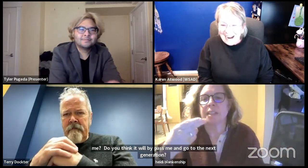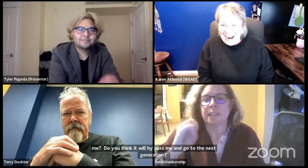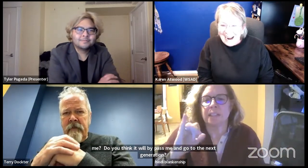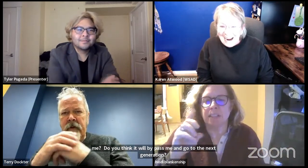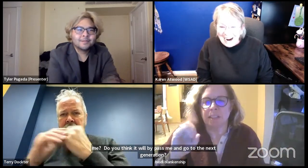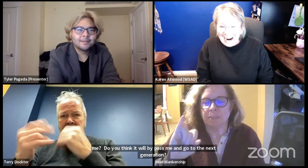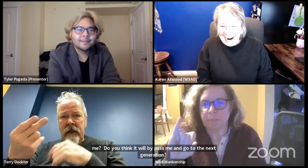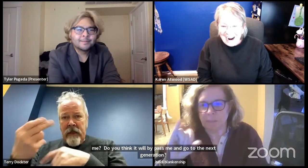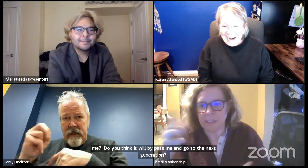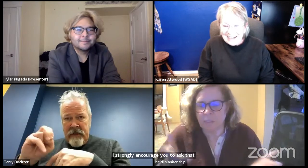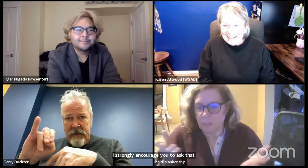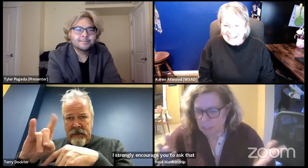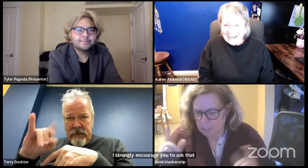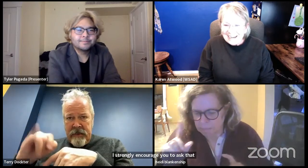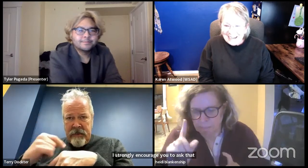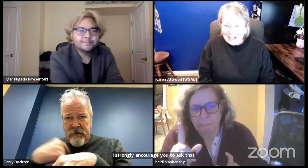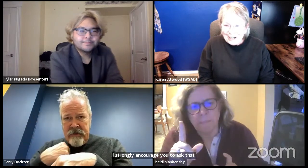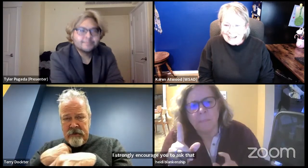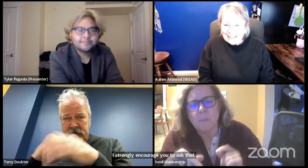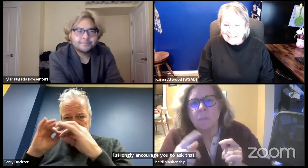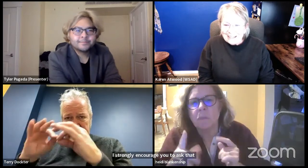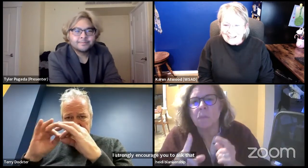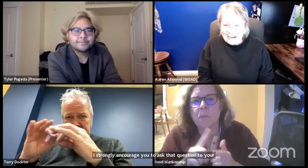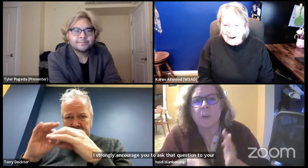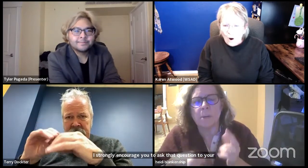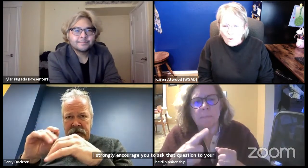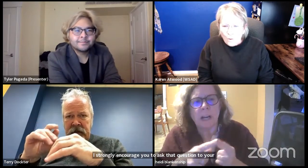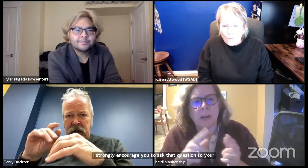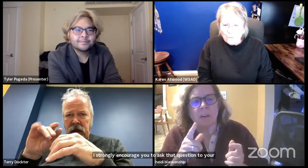Hello, everybody. Heidi speaking.